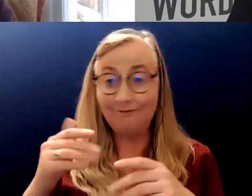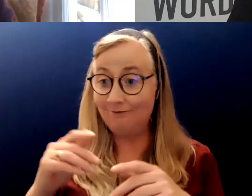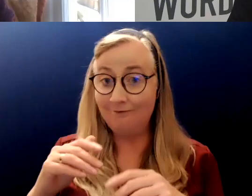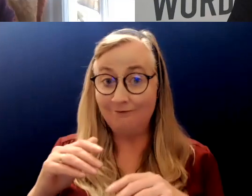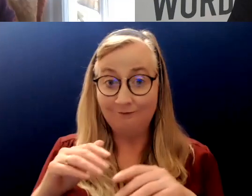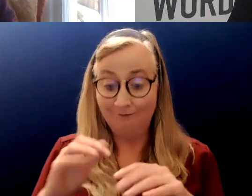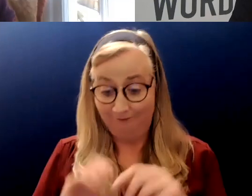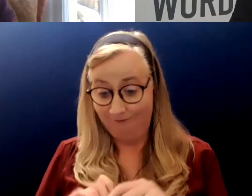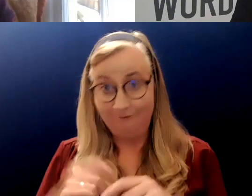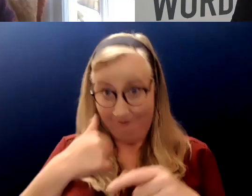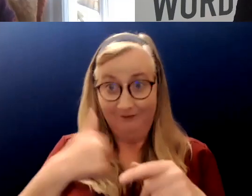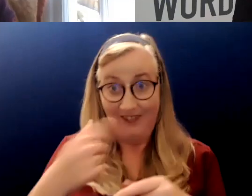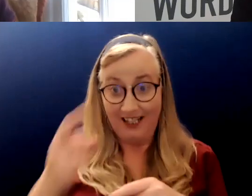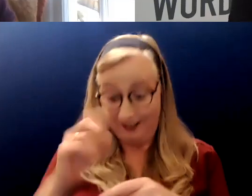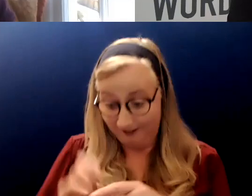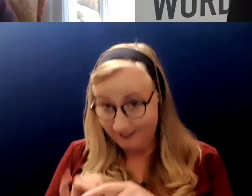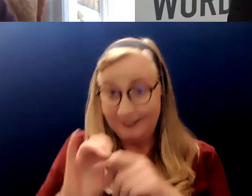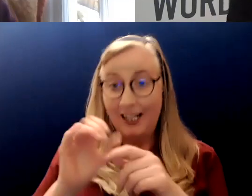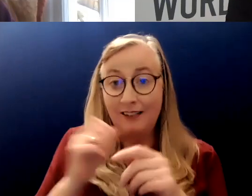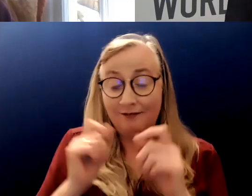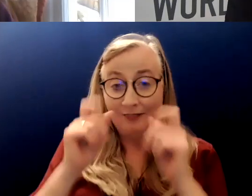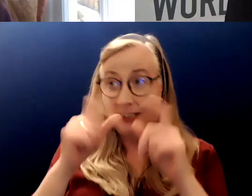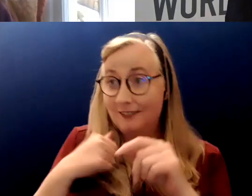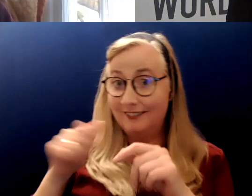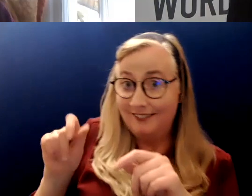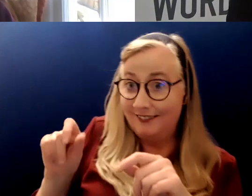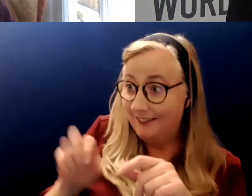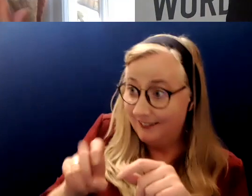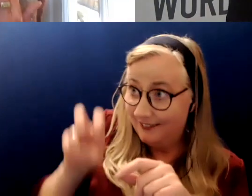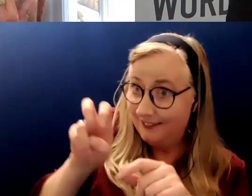crib that was by a light switch if I needed their attention at night.